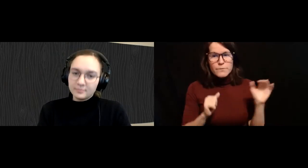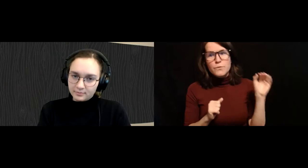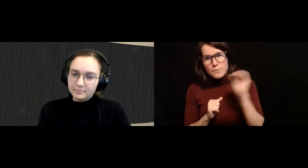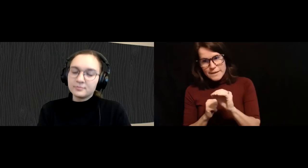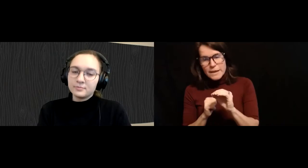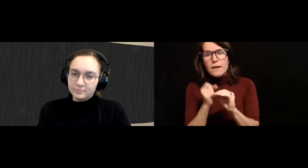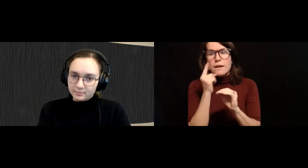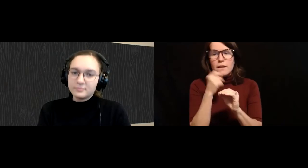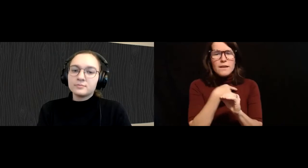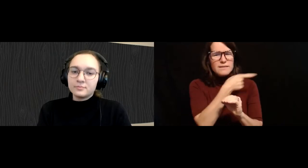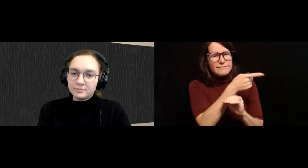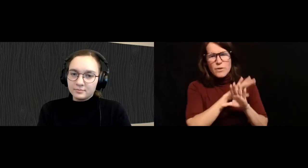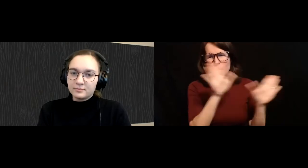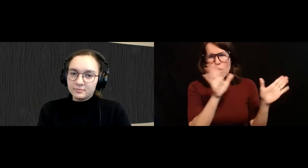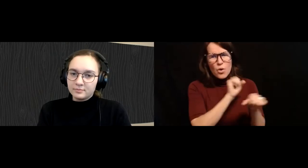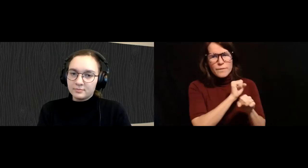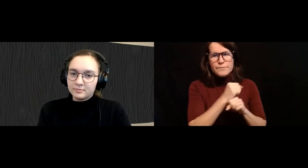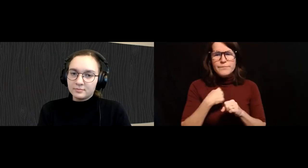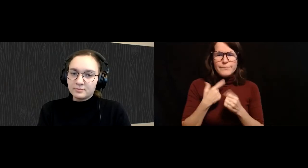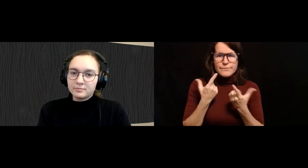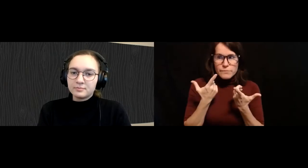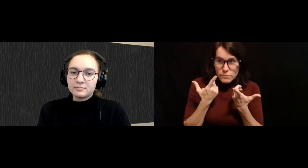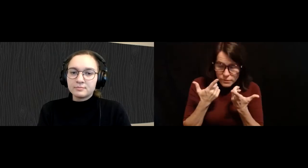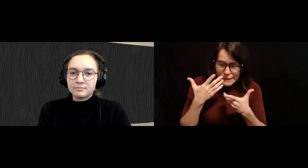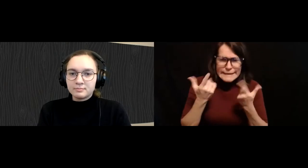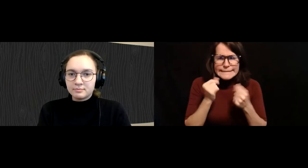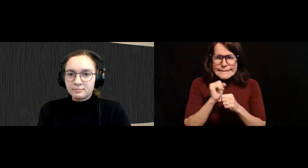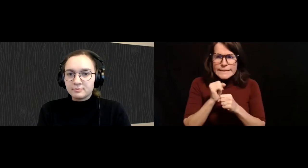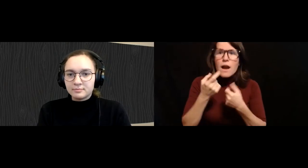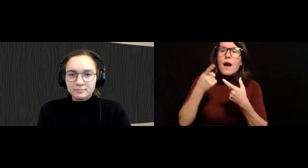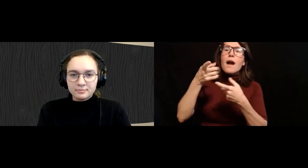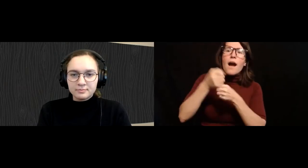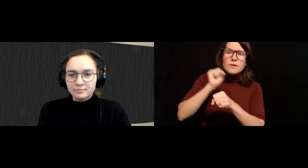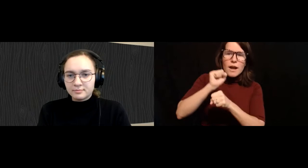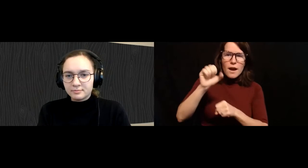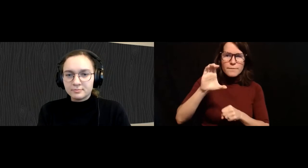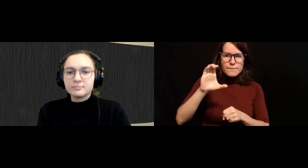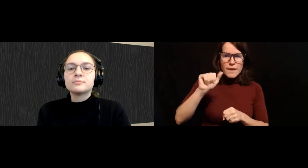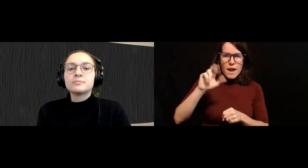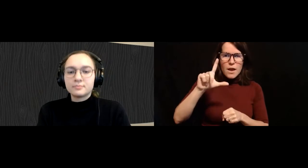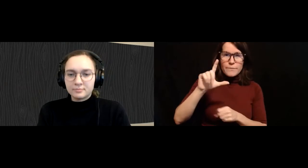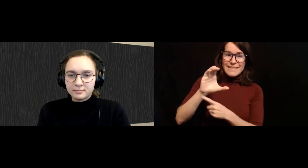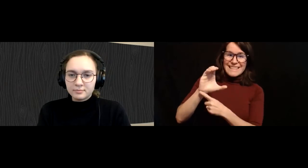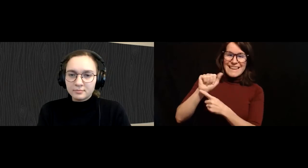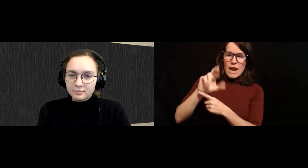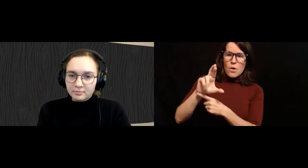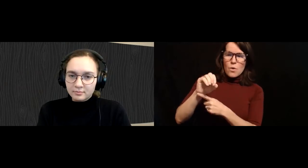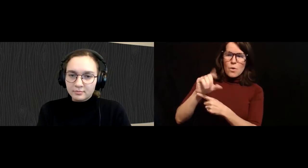well. He went to the deaf school in Alabama, but there wasn't any work in Arkansas. Gratefully, he got